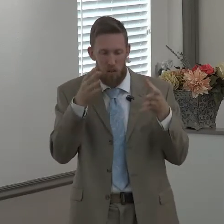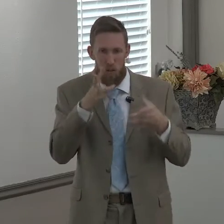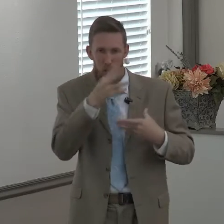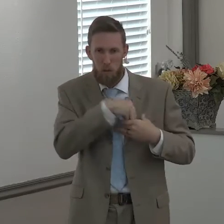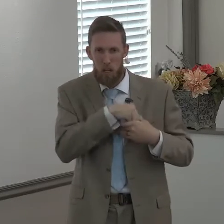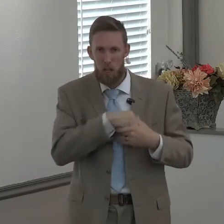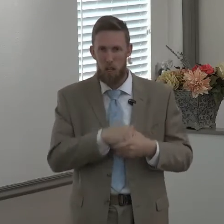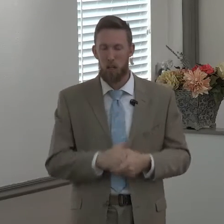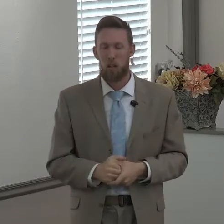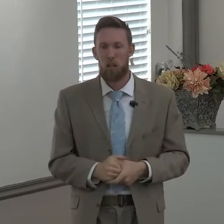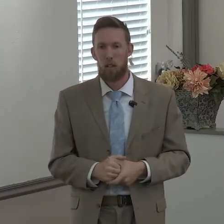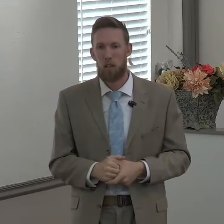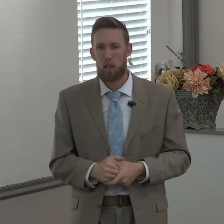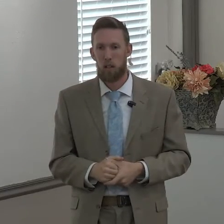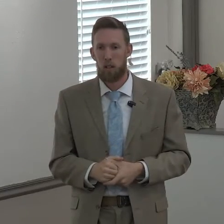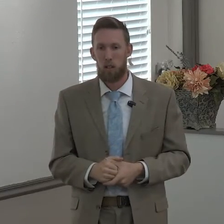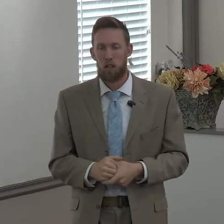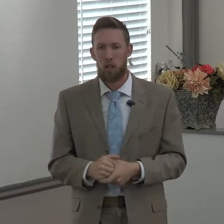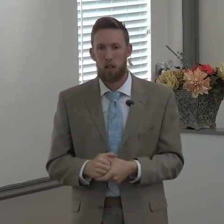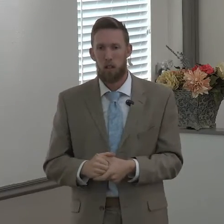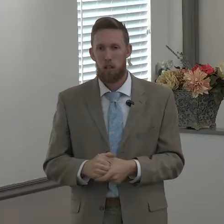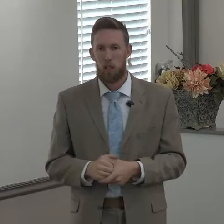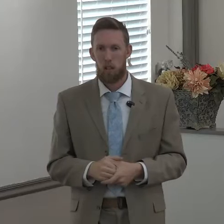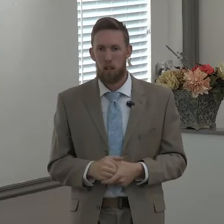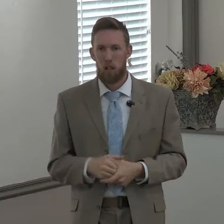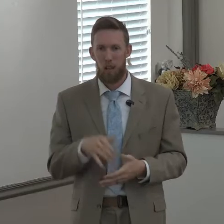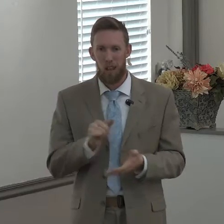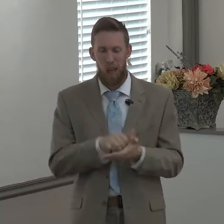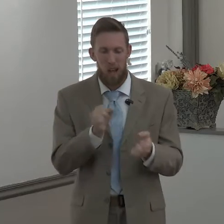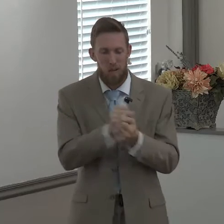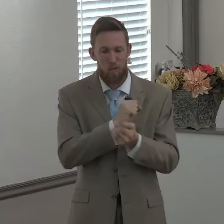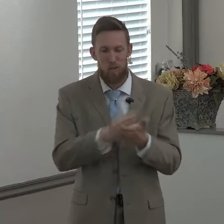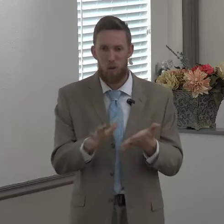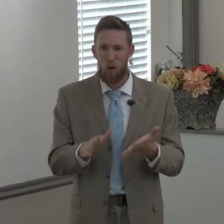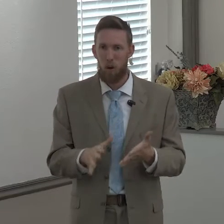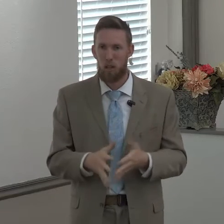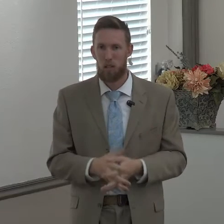to the realities and the beauties of what God can do.